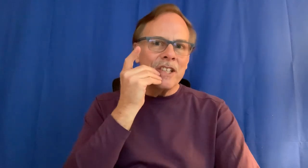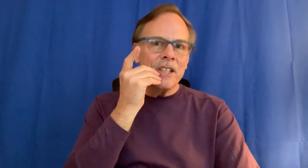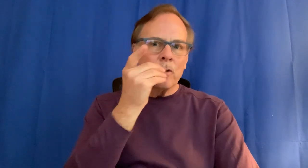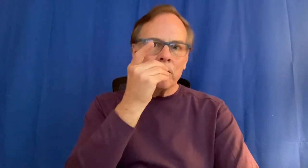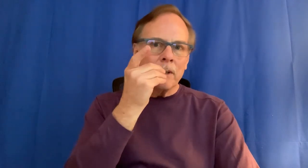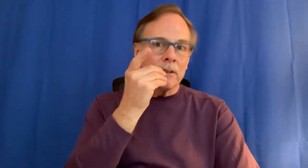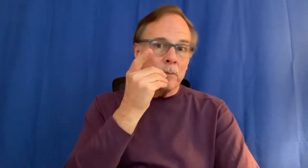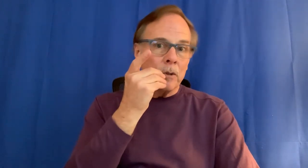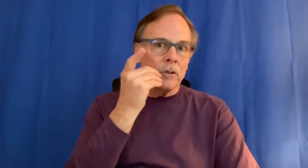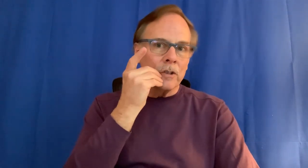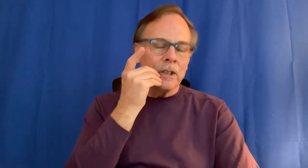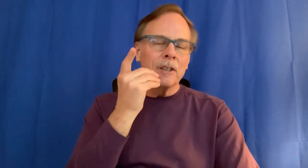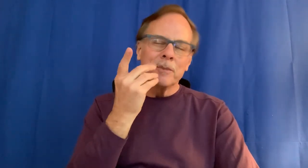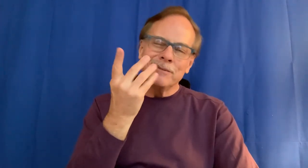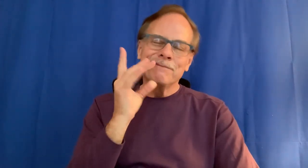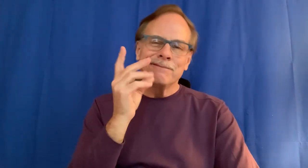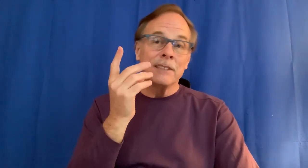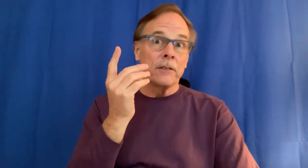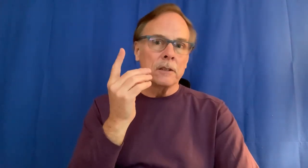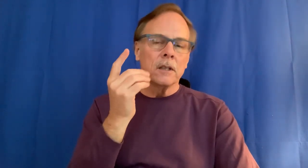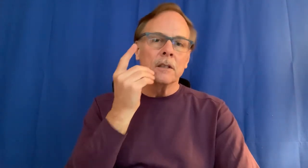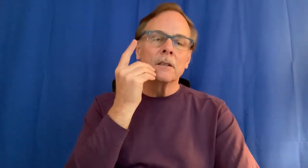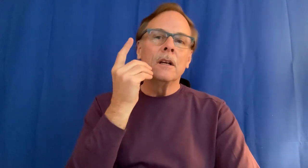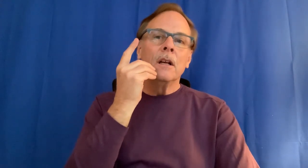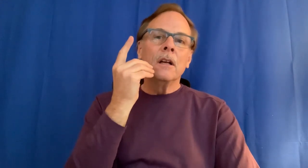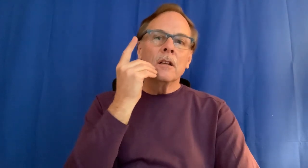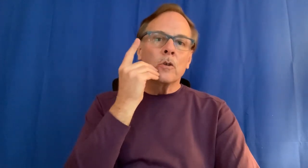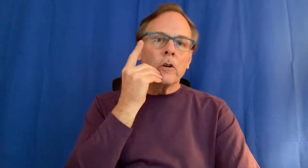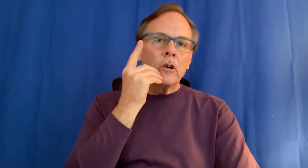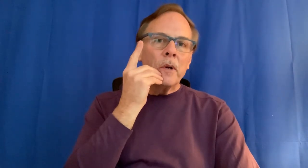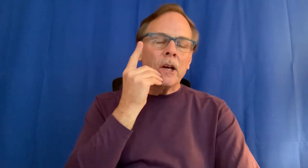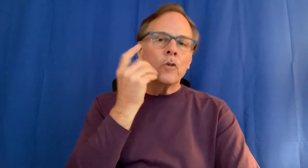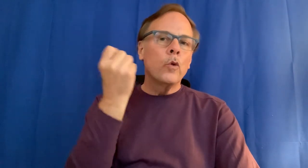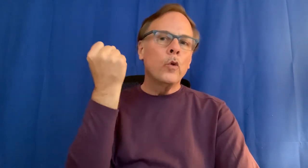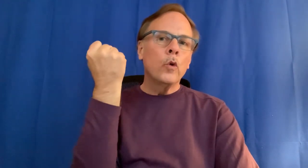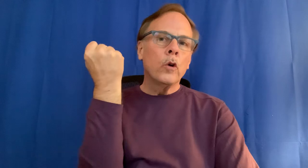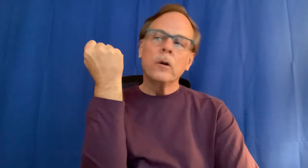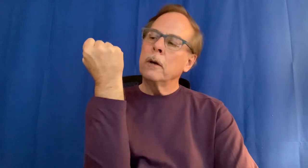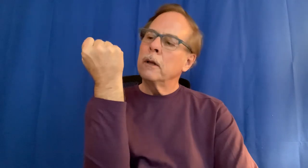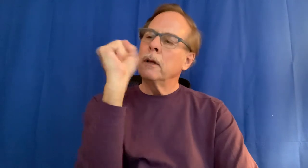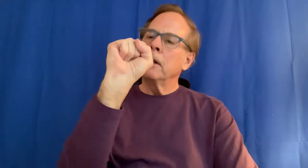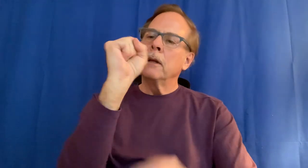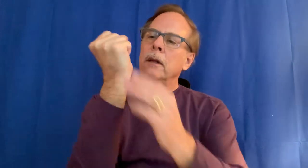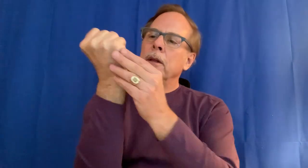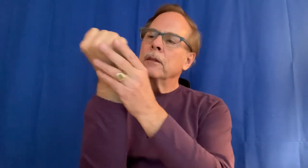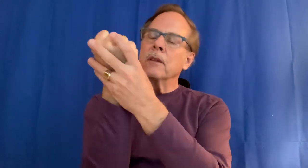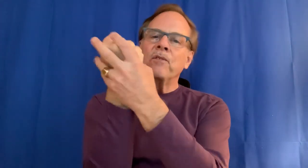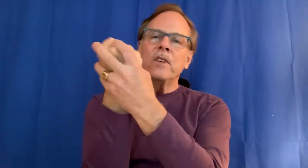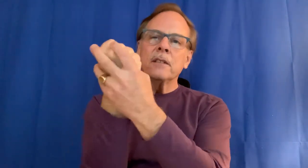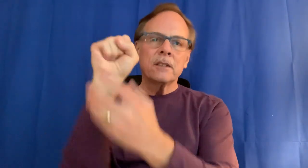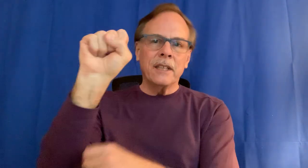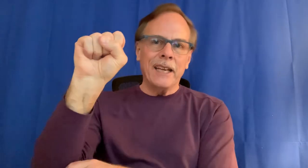or you can actually put it on your teeth, but not these days. The corner of your mouth, or the fist, the